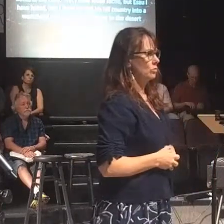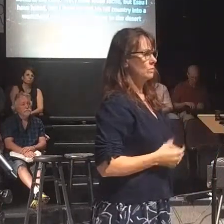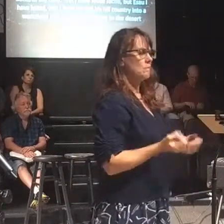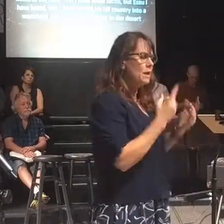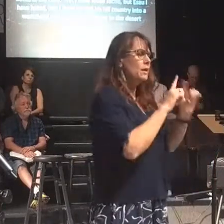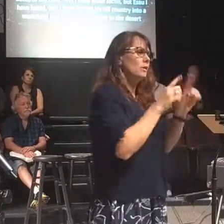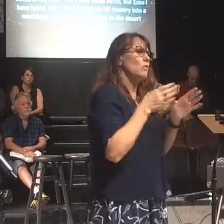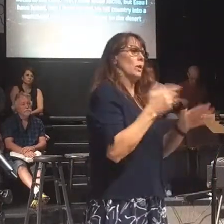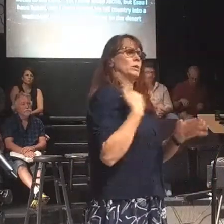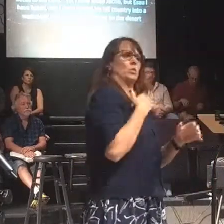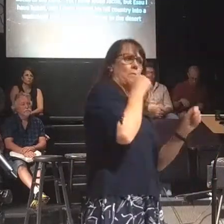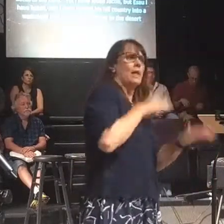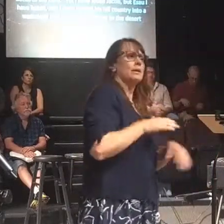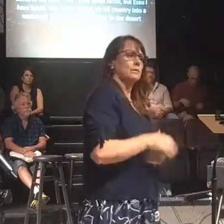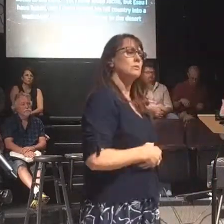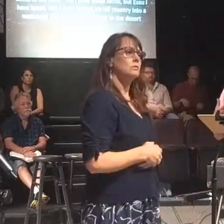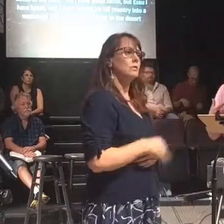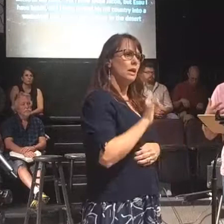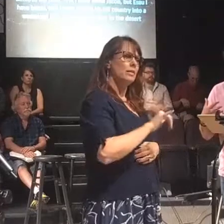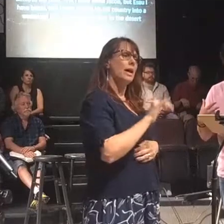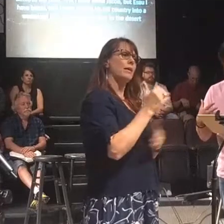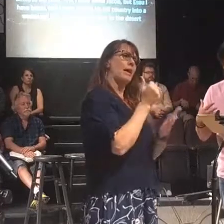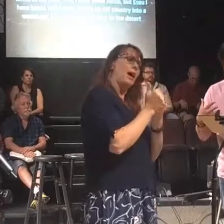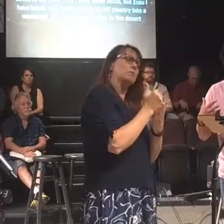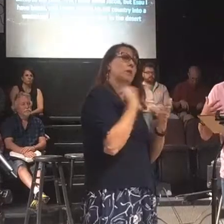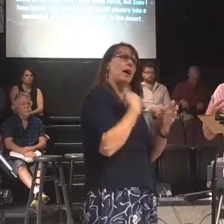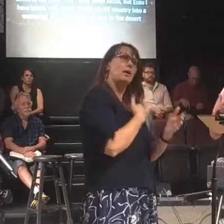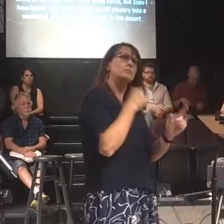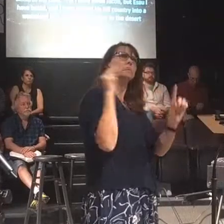ways. And that gives us perspective, right?